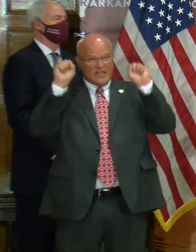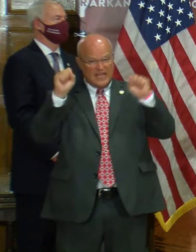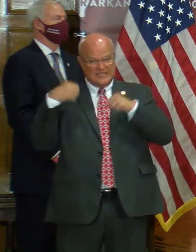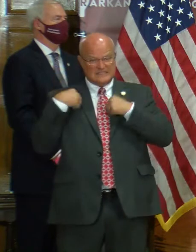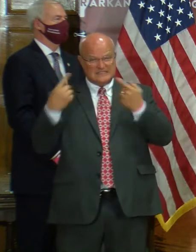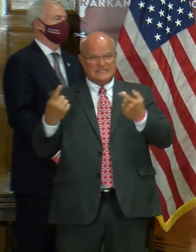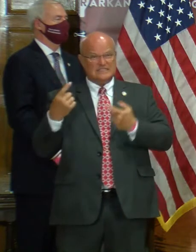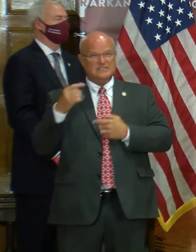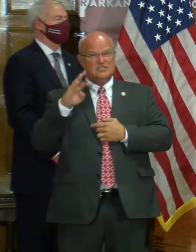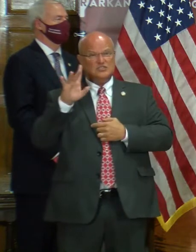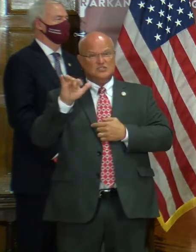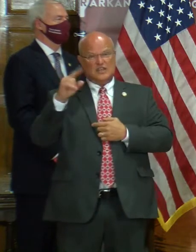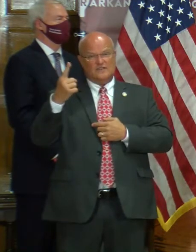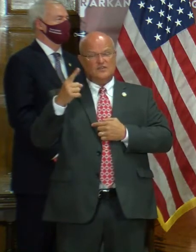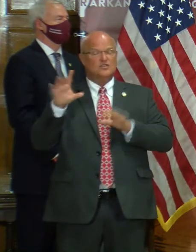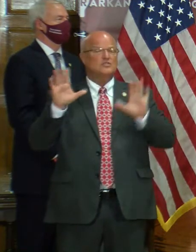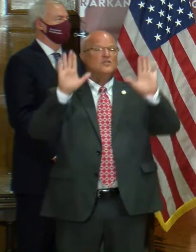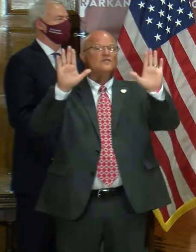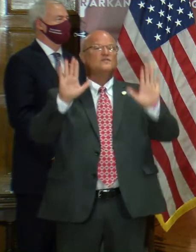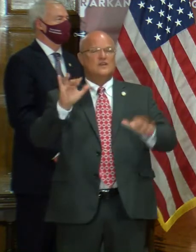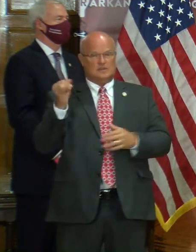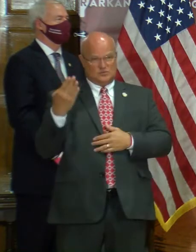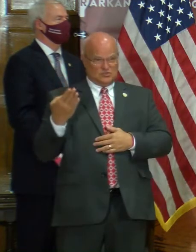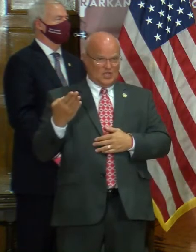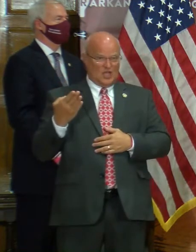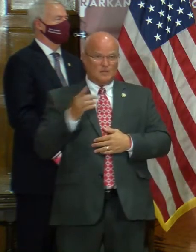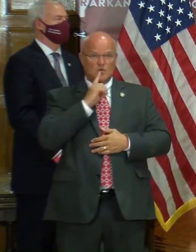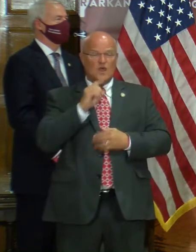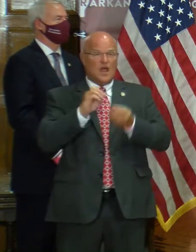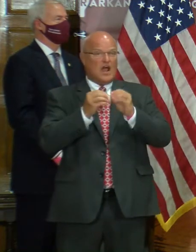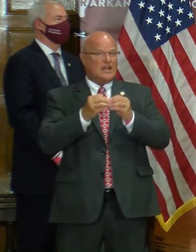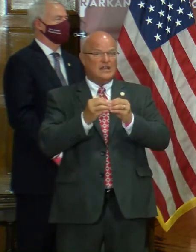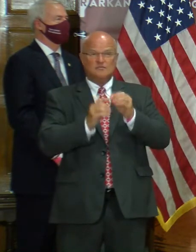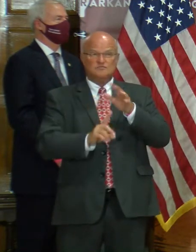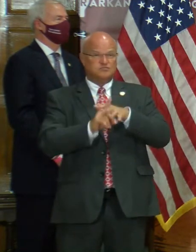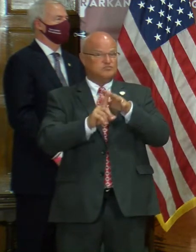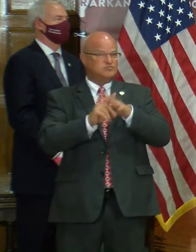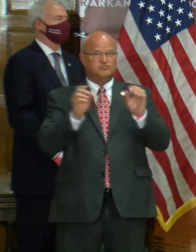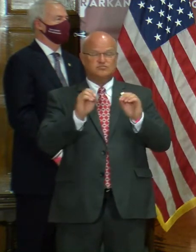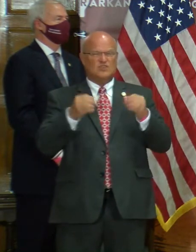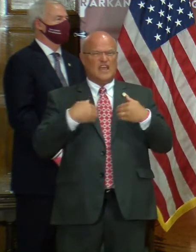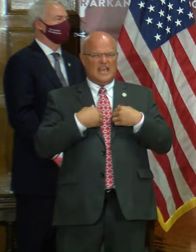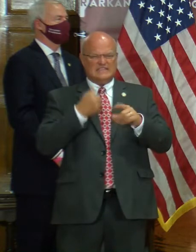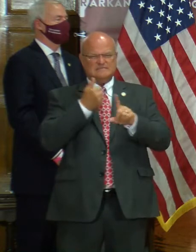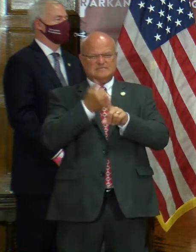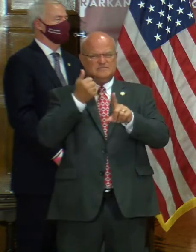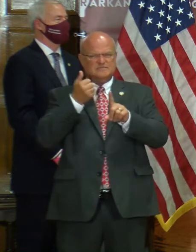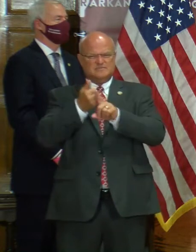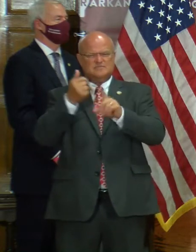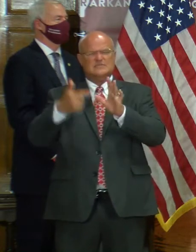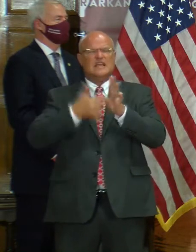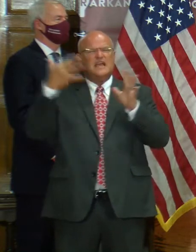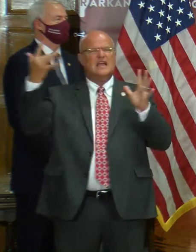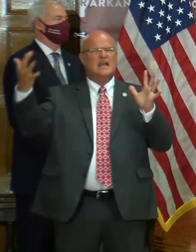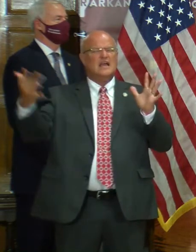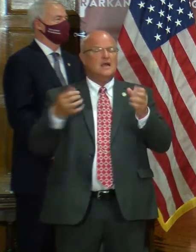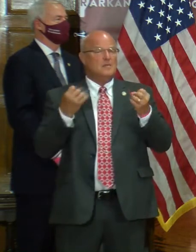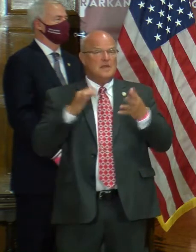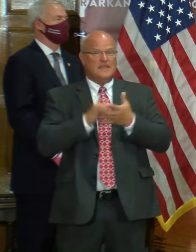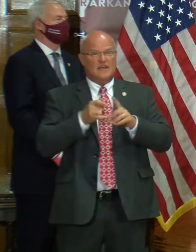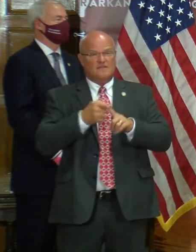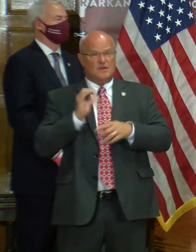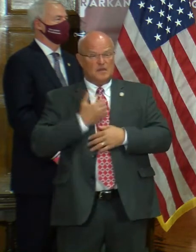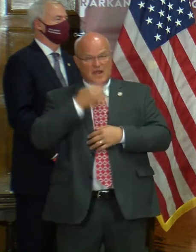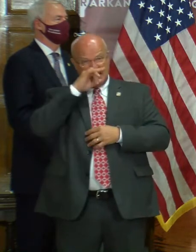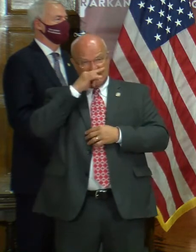going to be 2 months, and they've done a phenomenal job. Really, our numbers haven't come up that much. We've had hit or miss here and there, and a lot of that's from